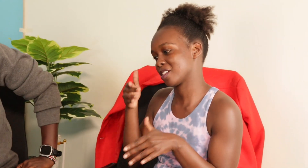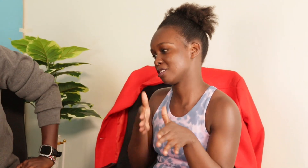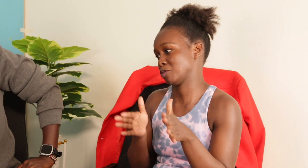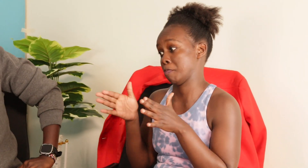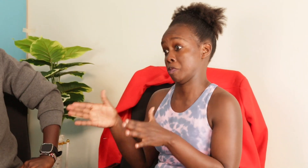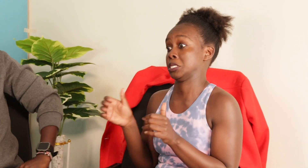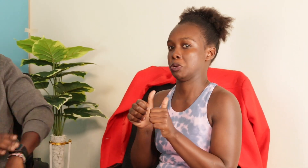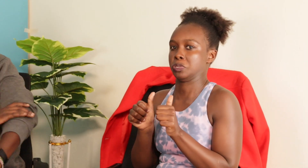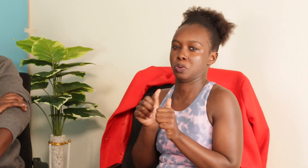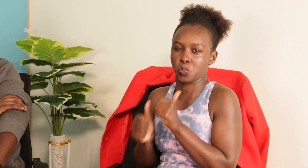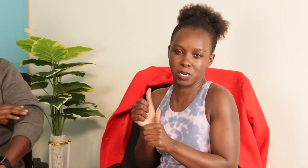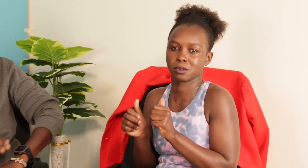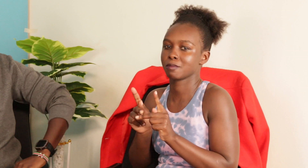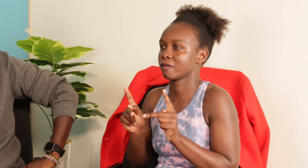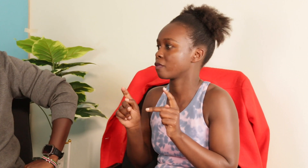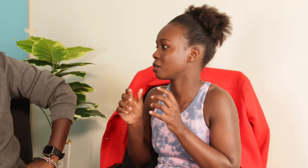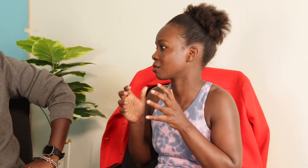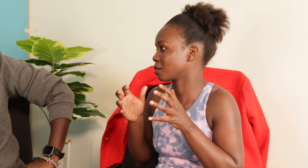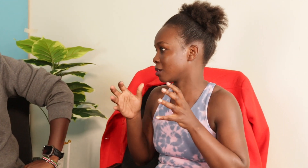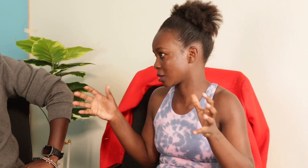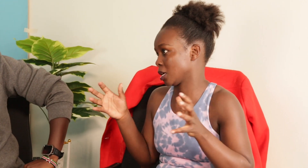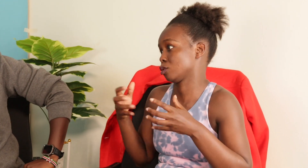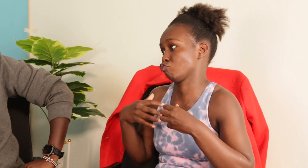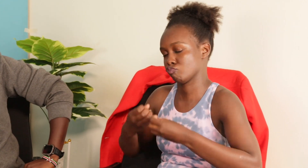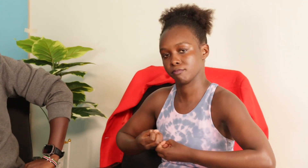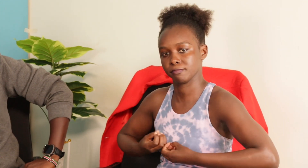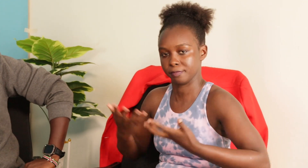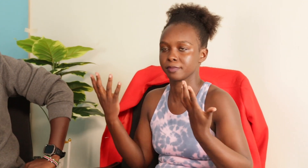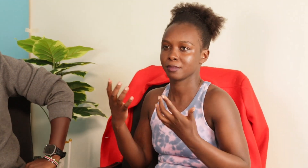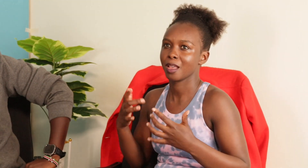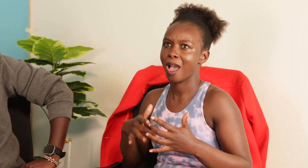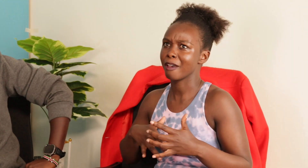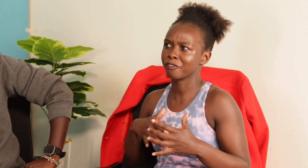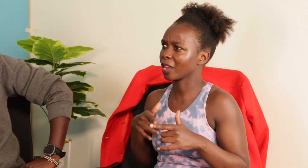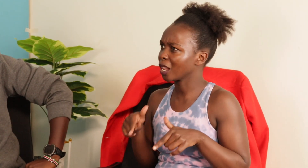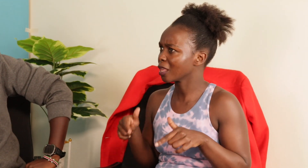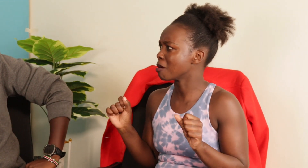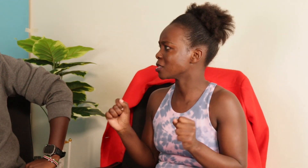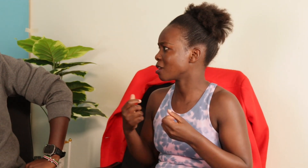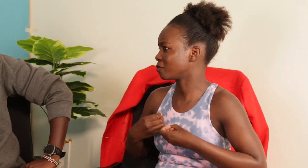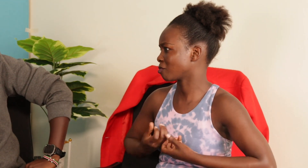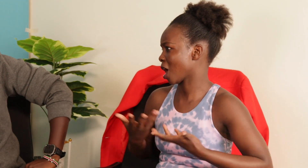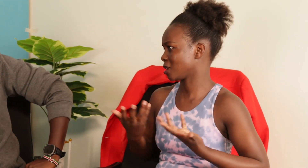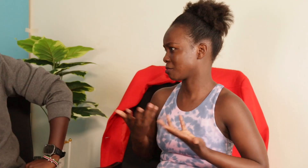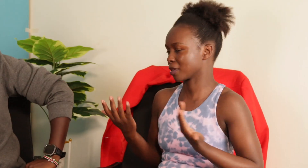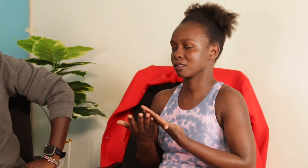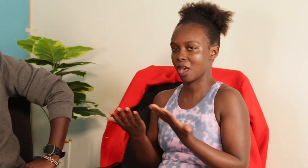Thank you so much, Leakey, for giving me this opportunity, which is a very, very important discussion. We have